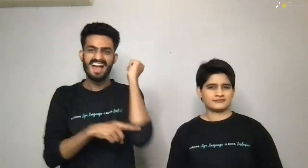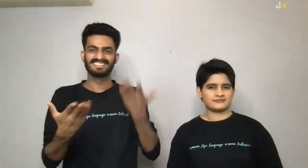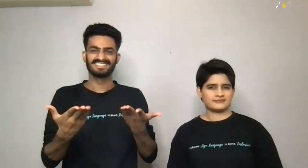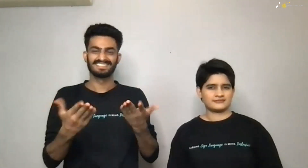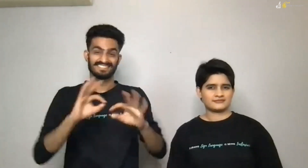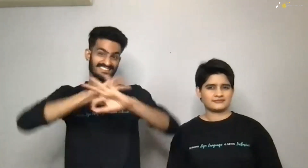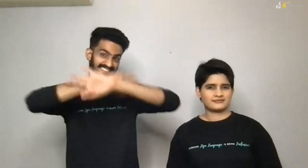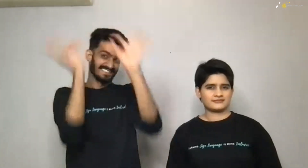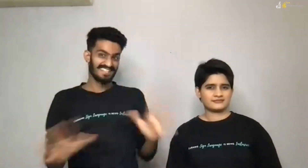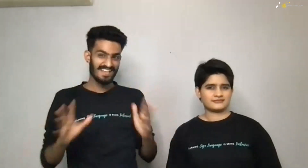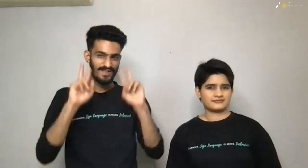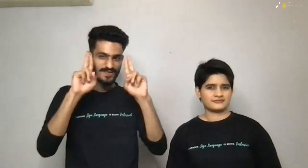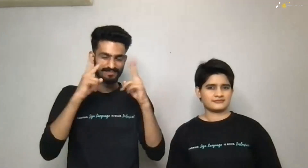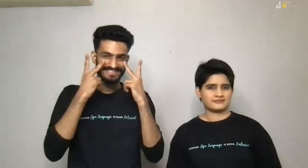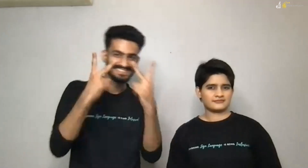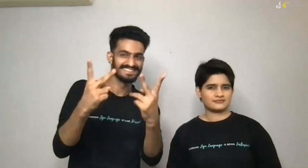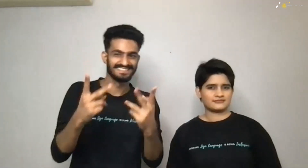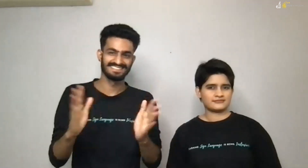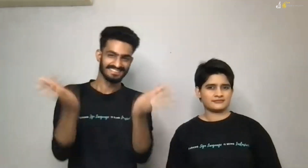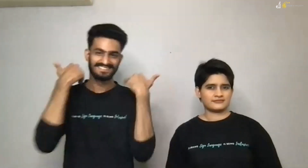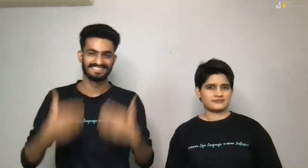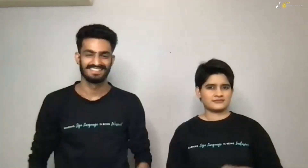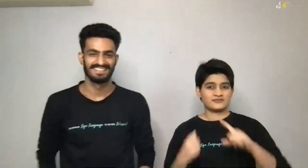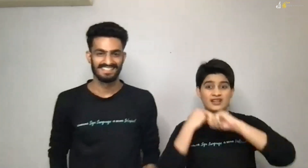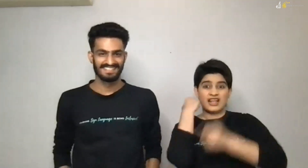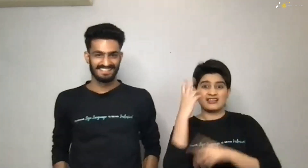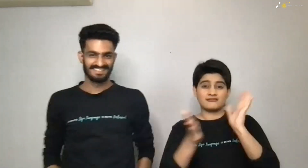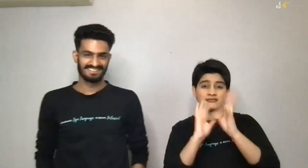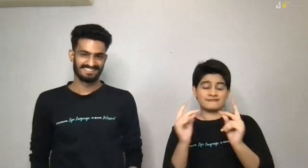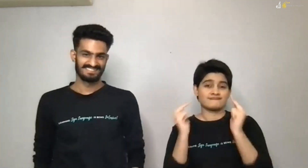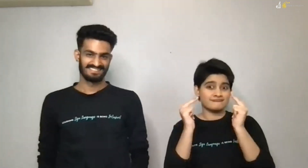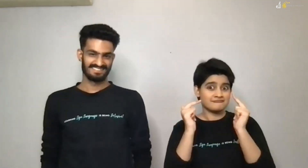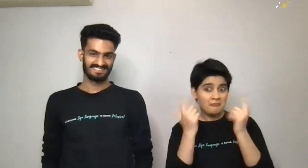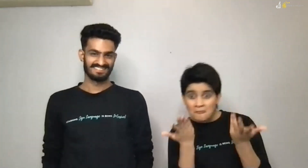So now this is the final one. I hope all are ready.